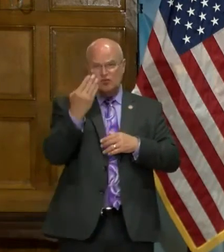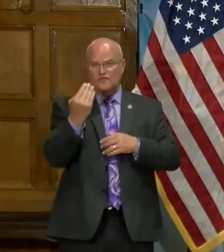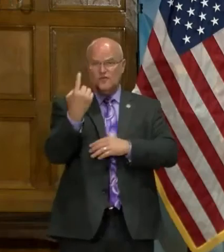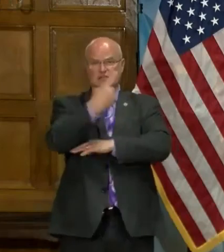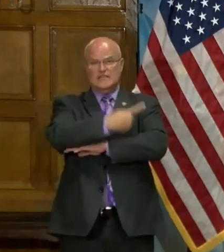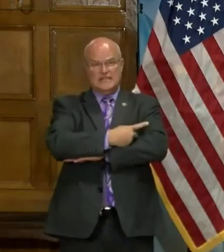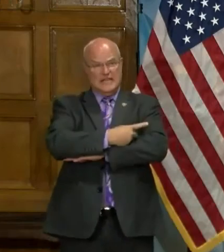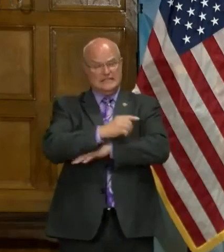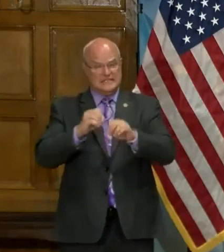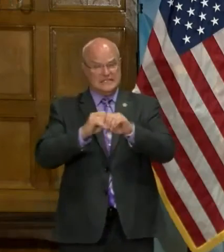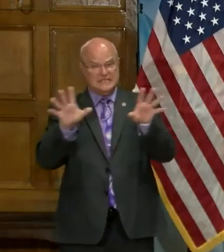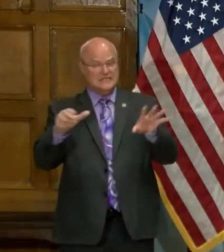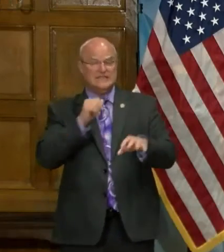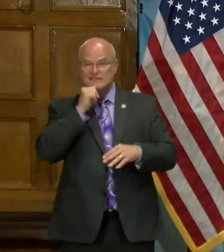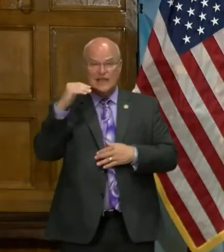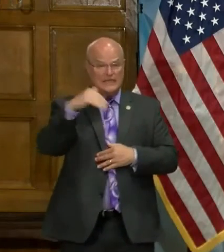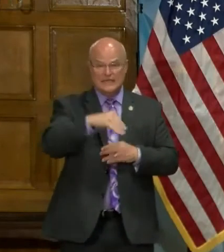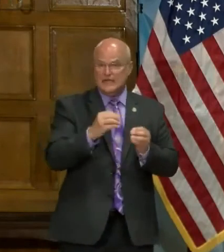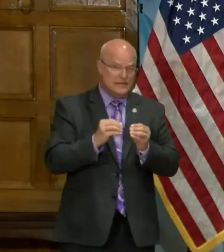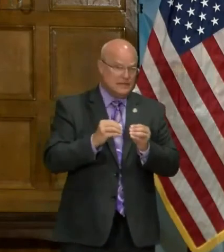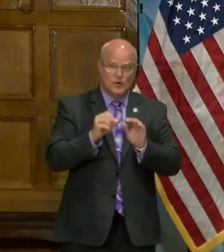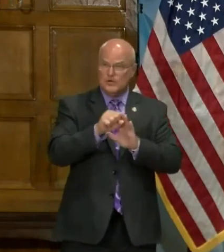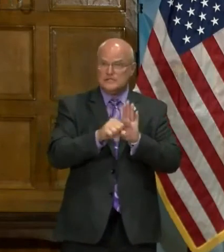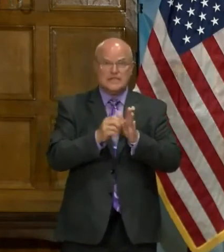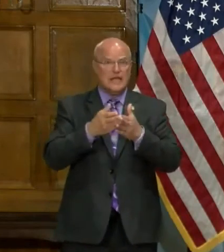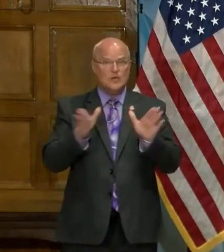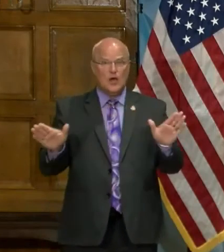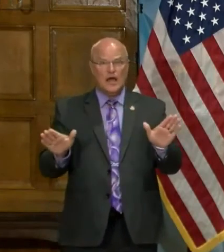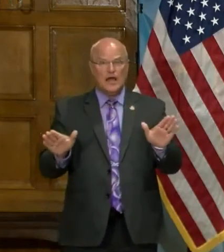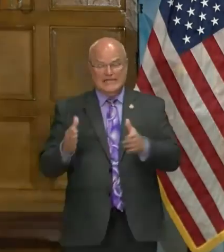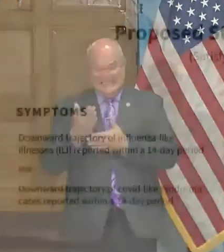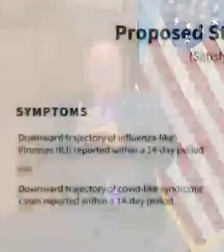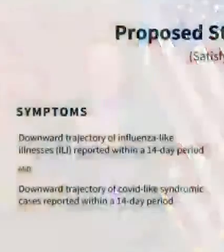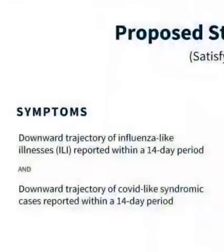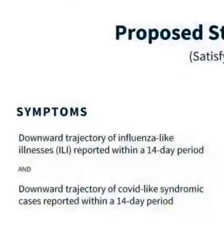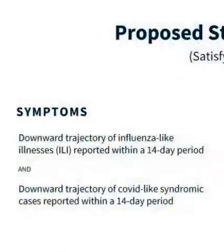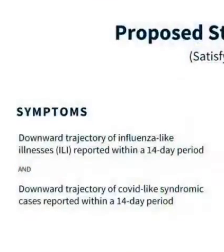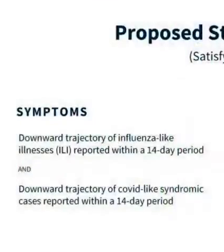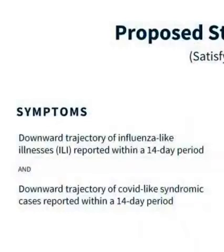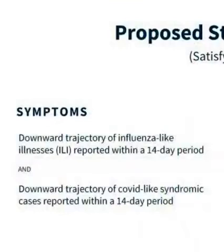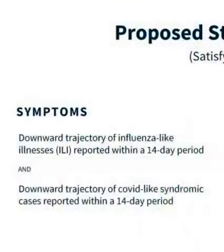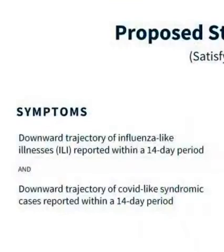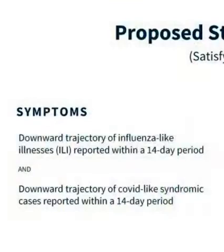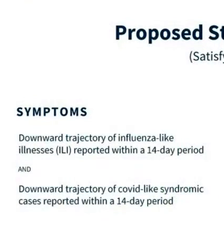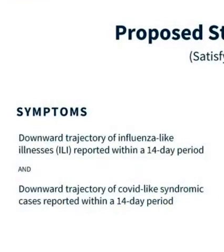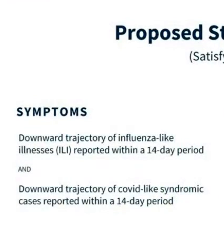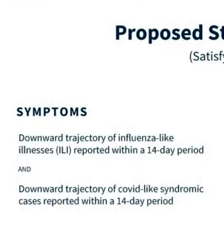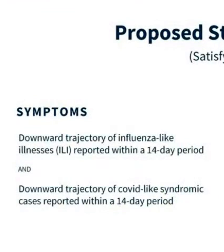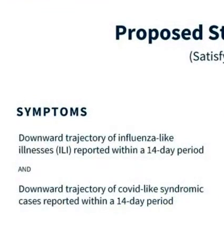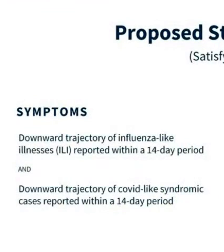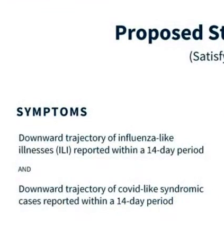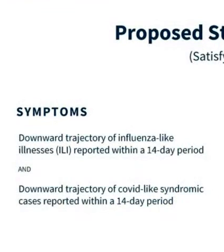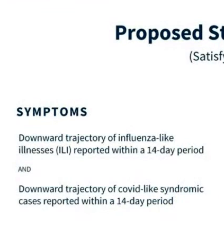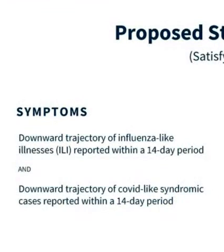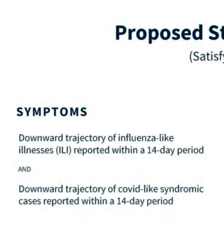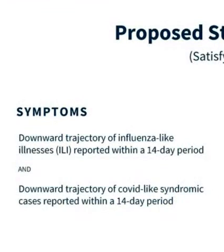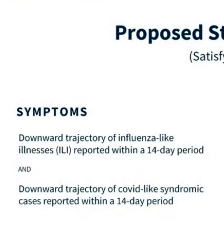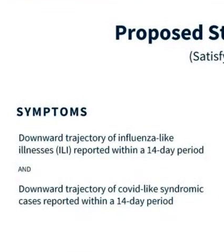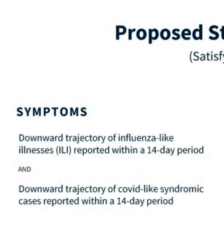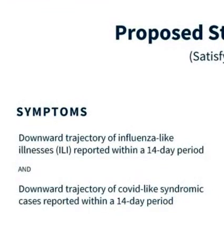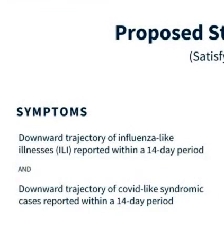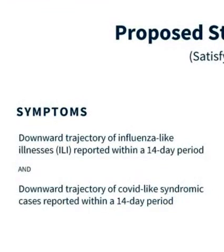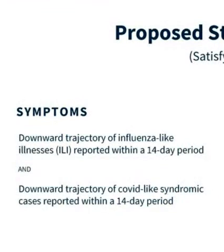14 days is clearly not downward statewide. It is by some regions. But the other one is the downward trajectory